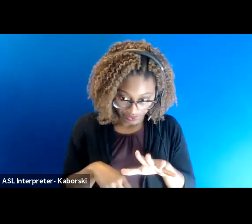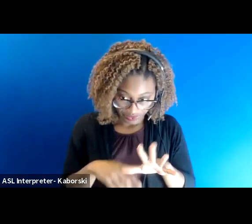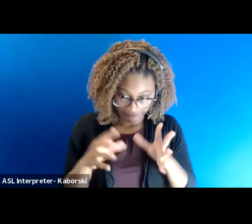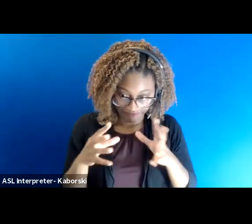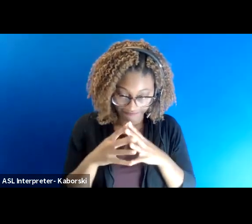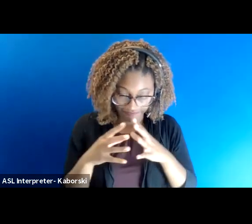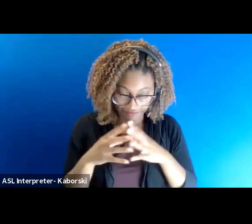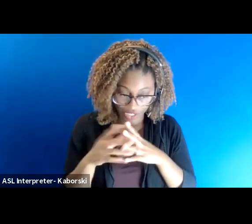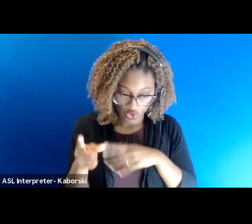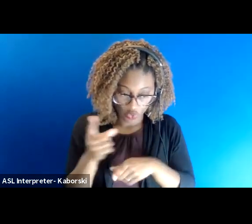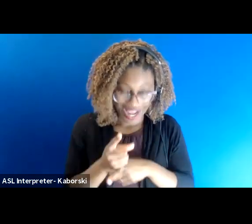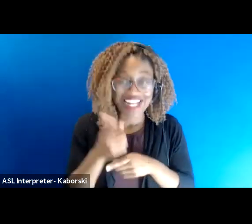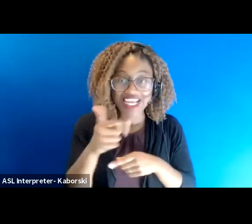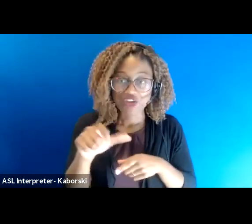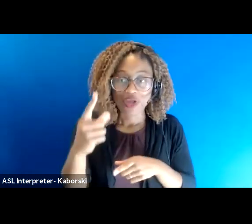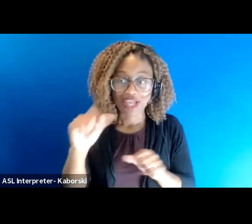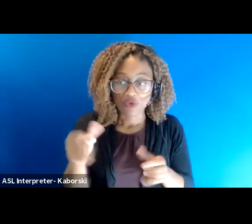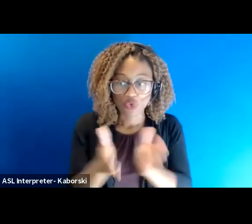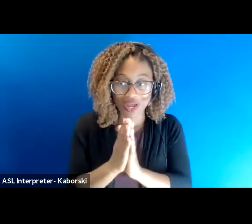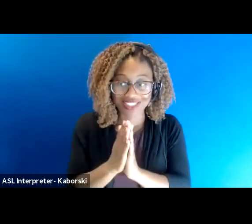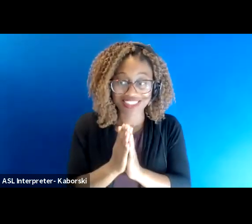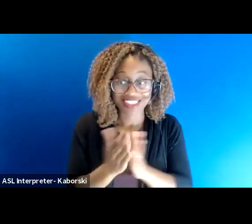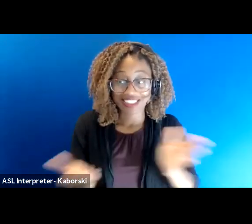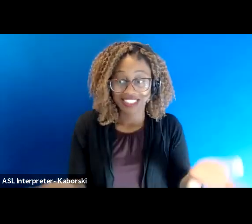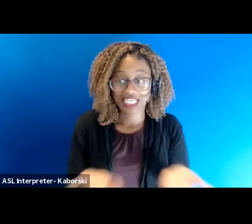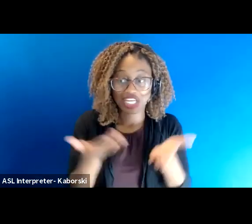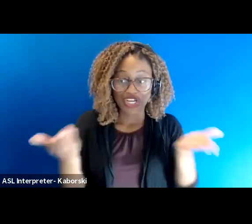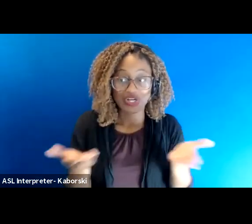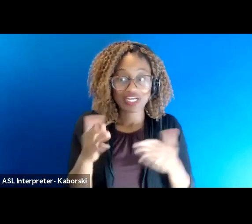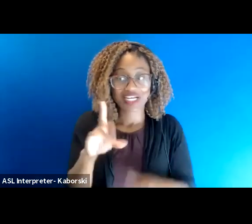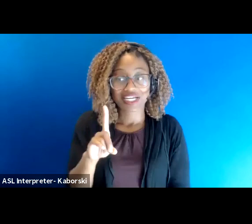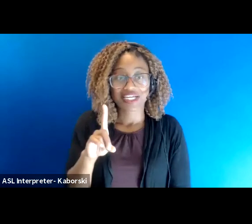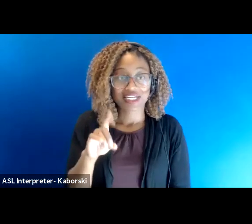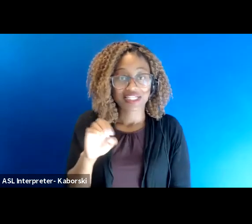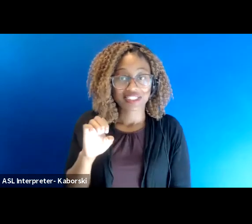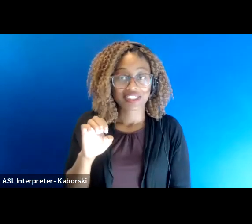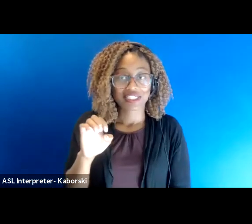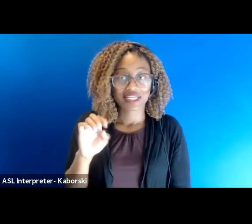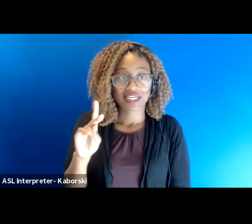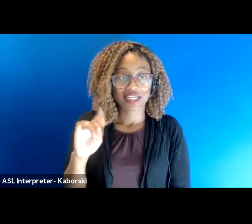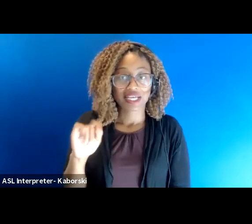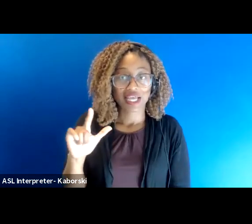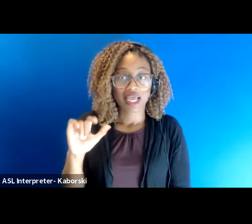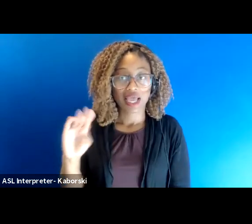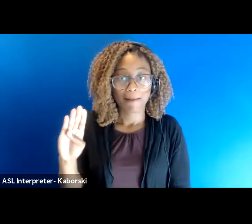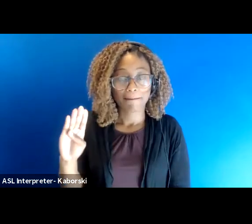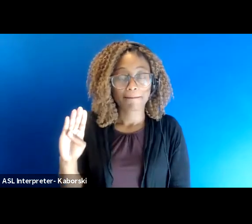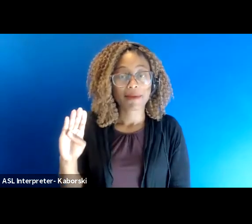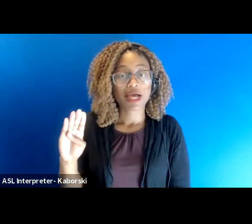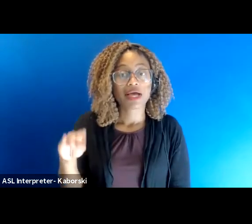Anybody can request, even here in DeKalb County, we can request a